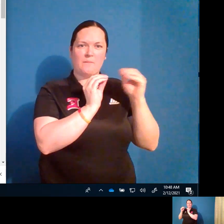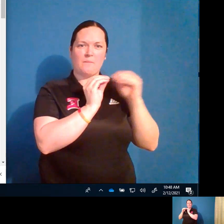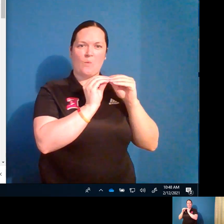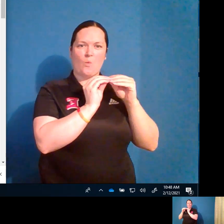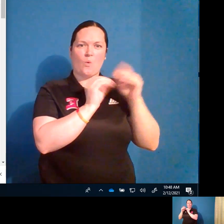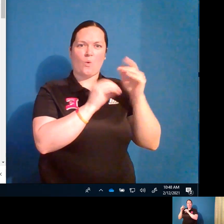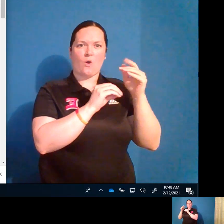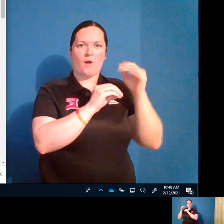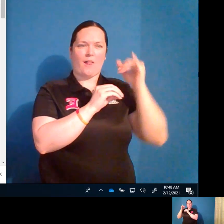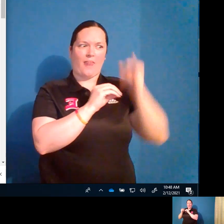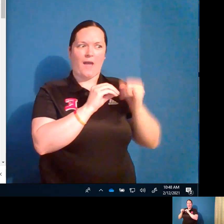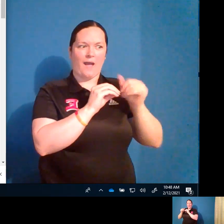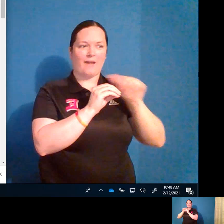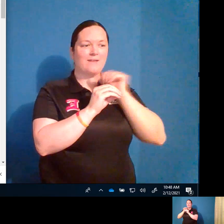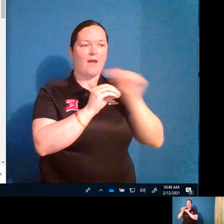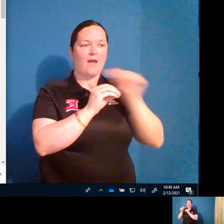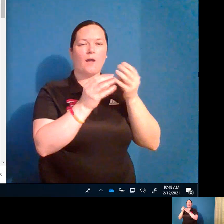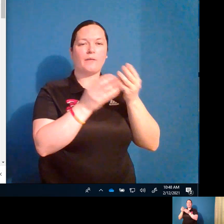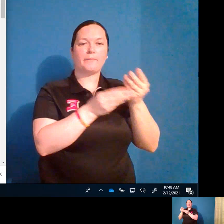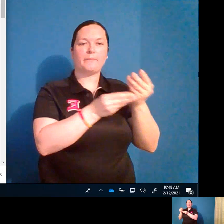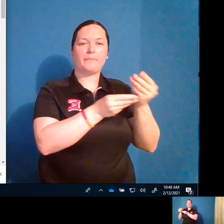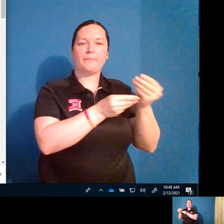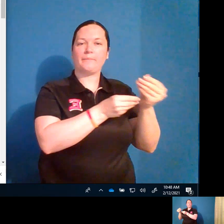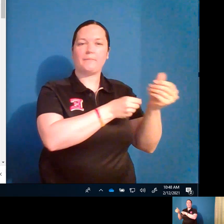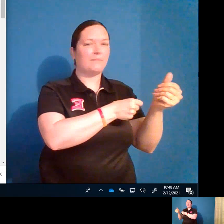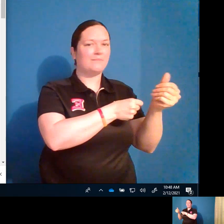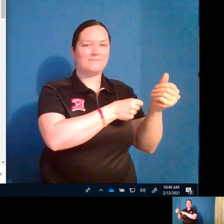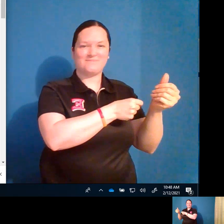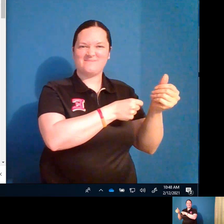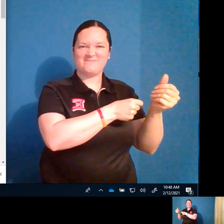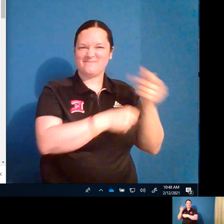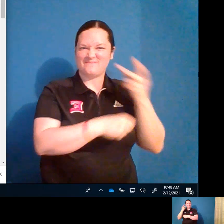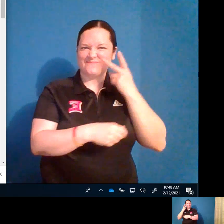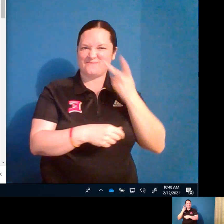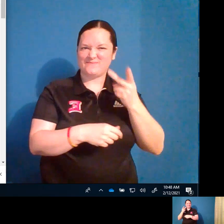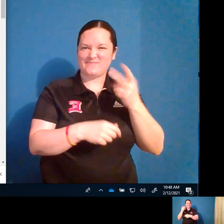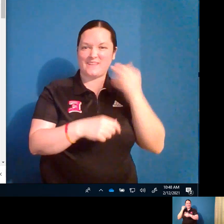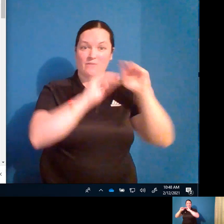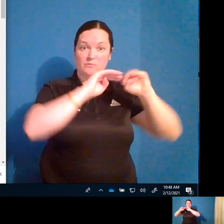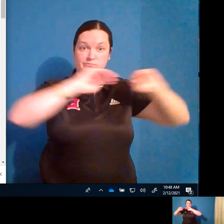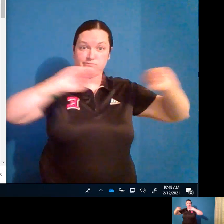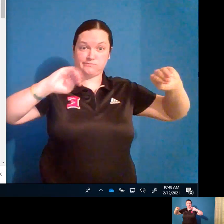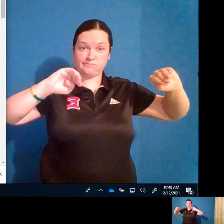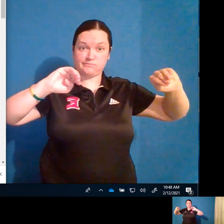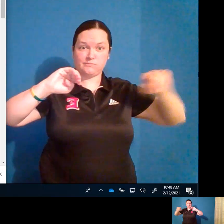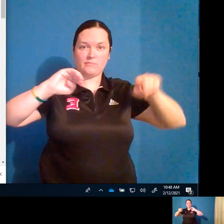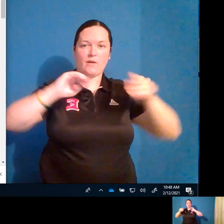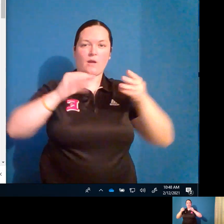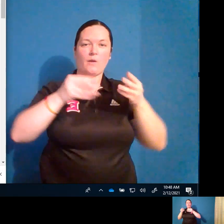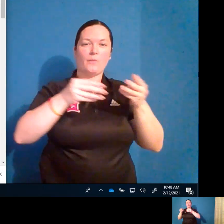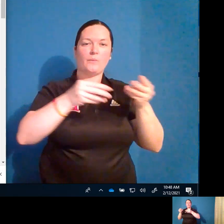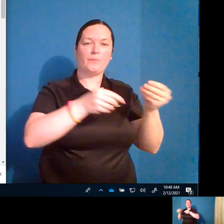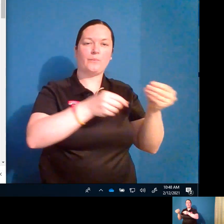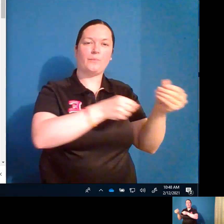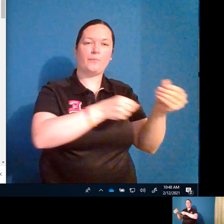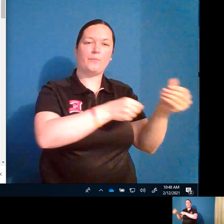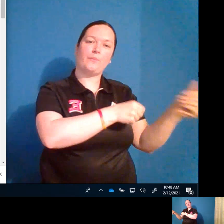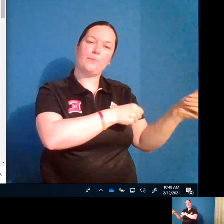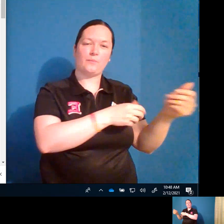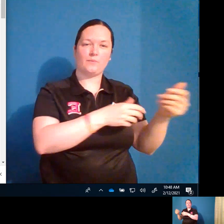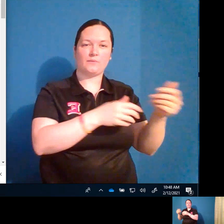Makes them sharp, straight up and down, compared to up here how it phases it in more. So it's only asking for